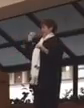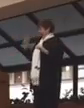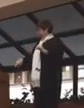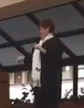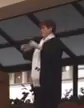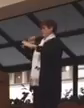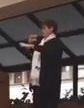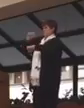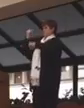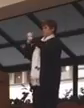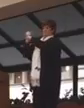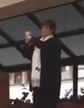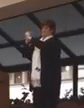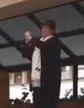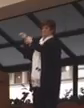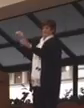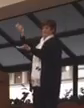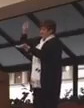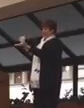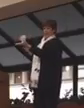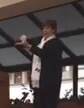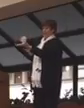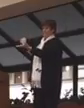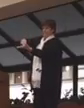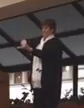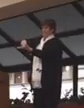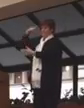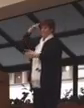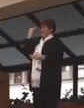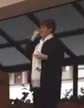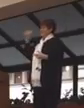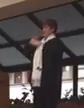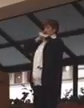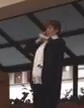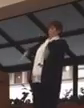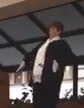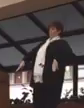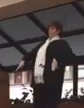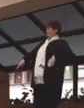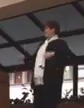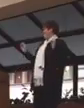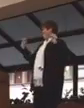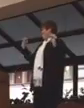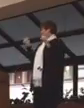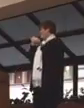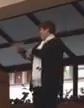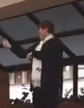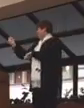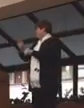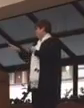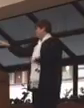individuals. So we have to stand up, because if you sit